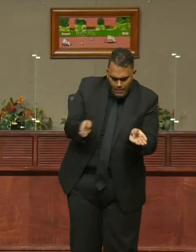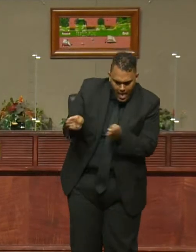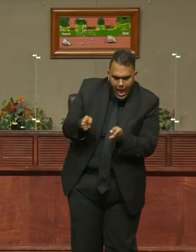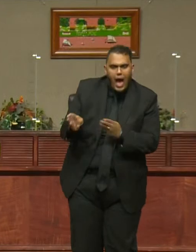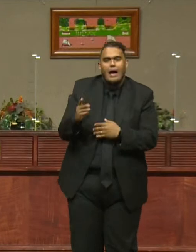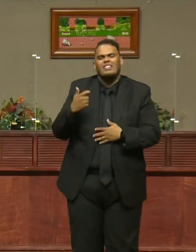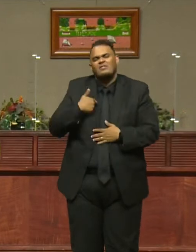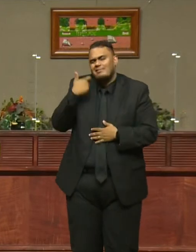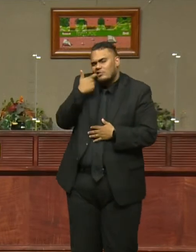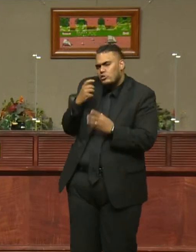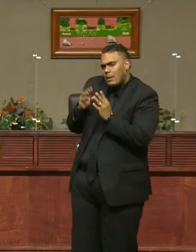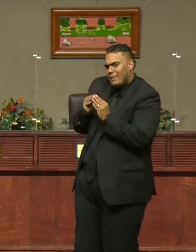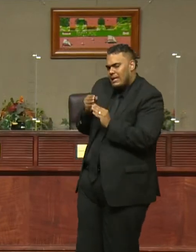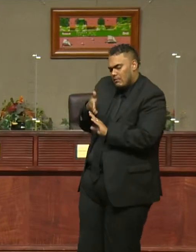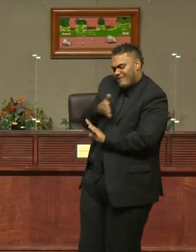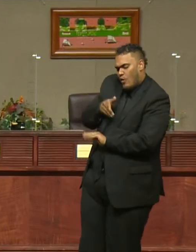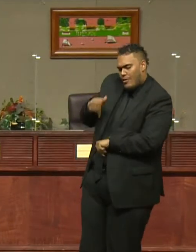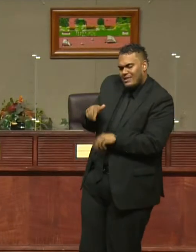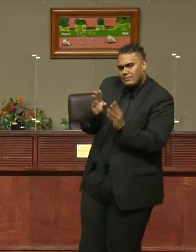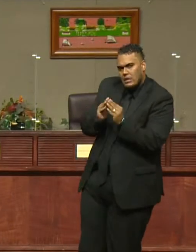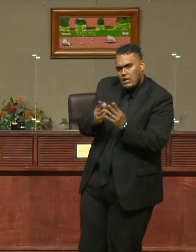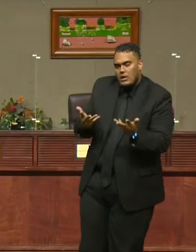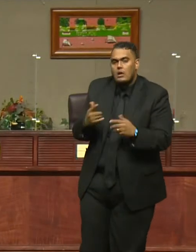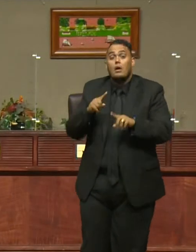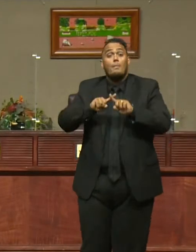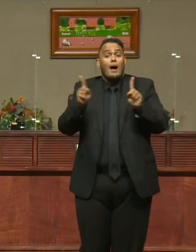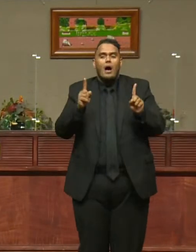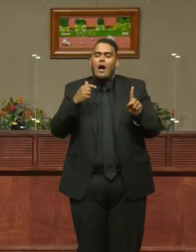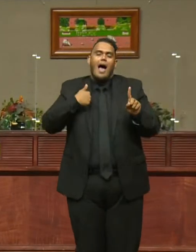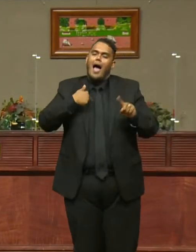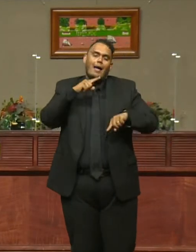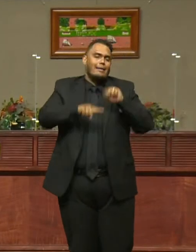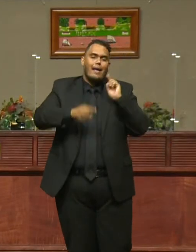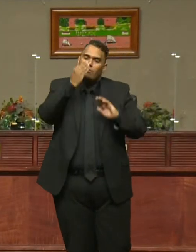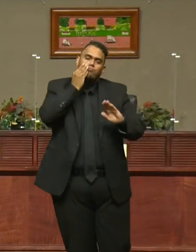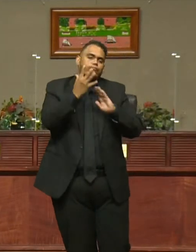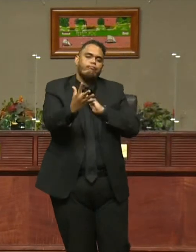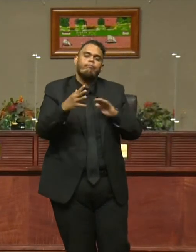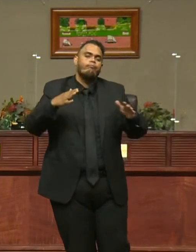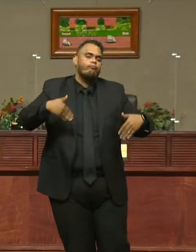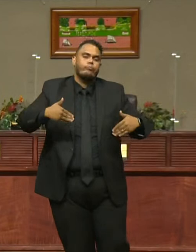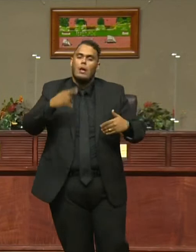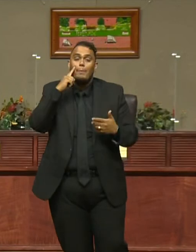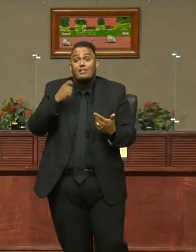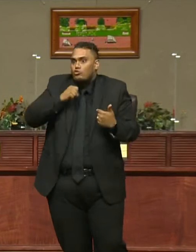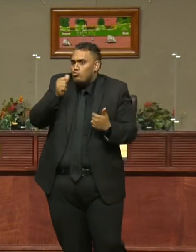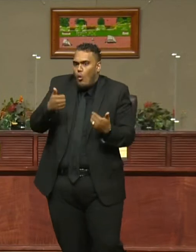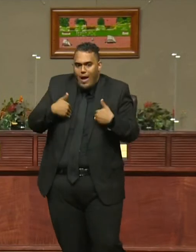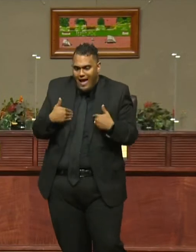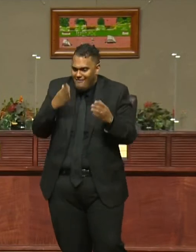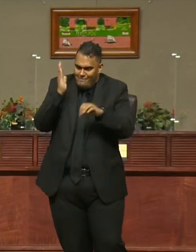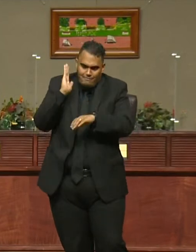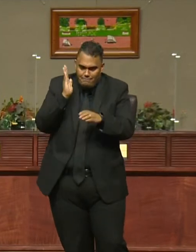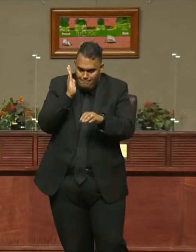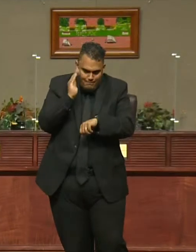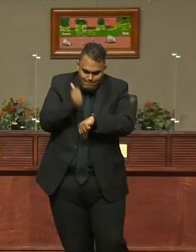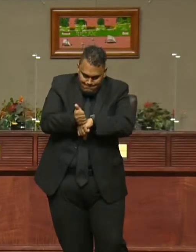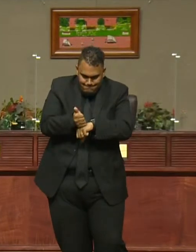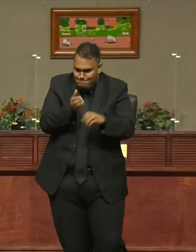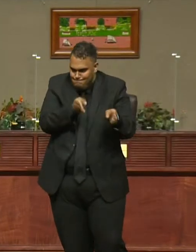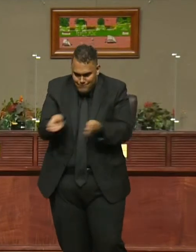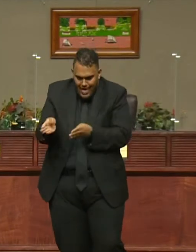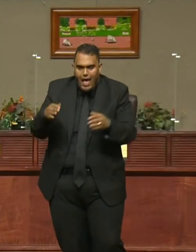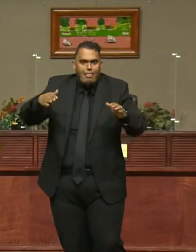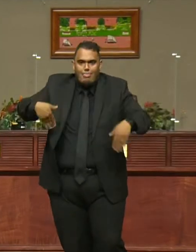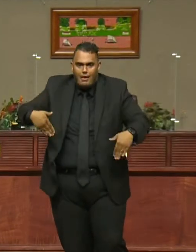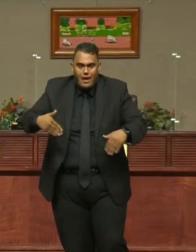will be premature to talk about what entitled, because it's not solid yet. But what we are proposing, we have to